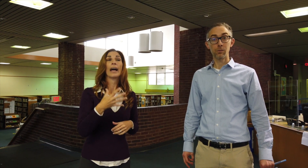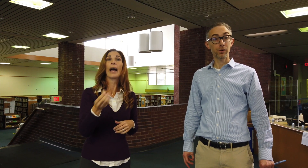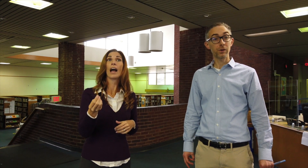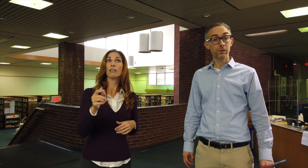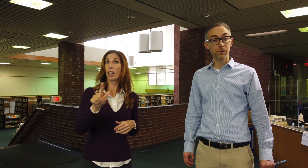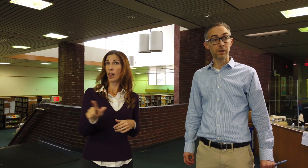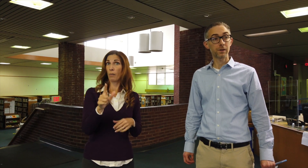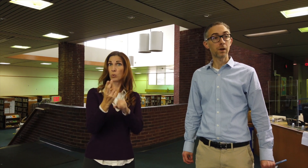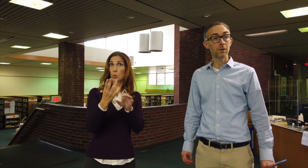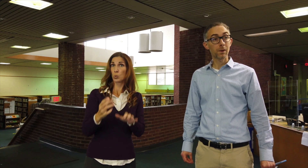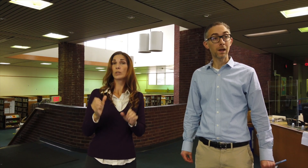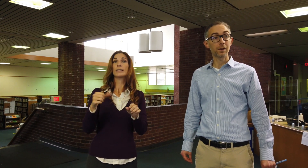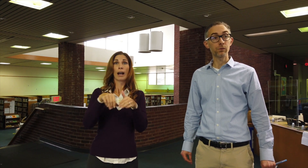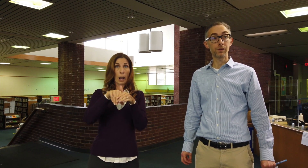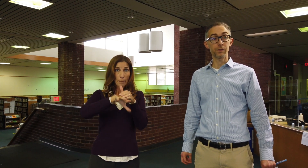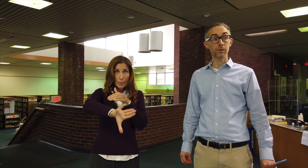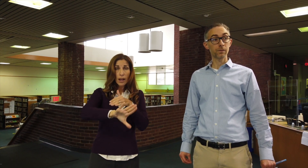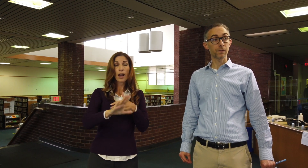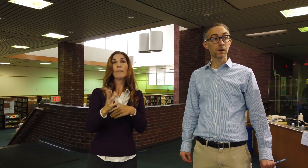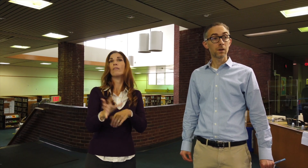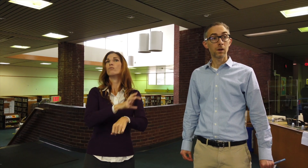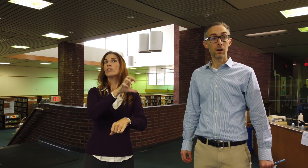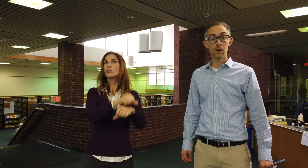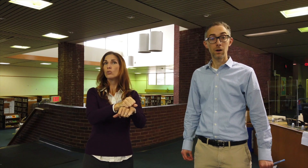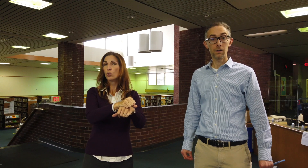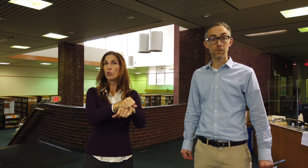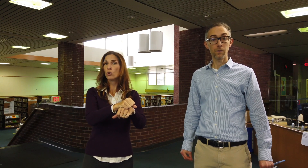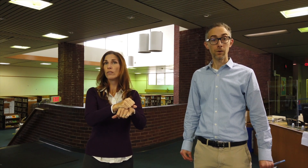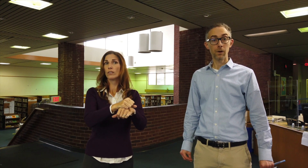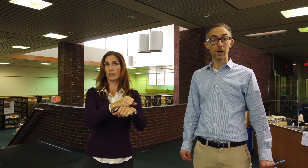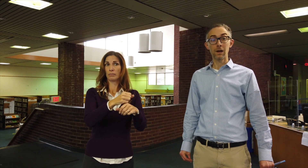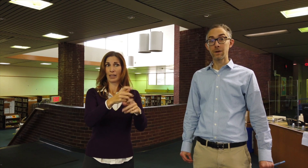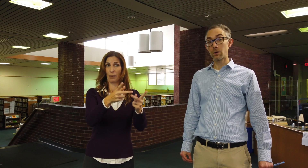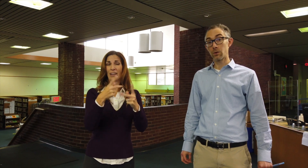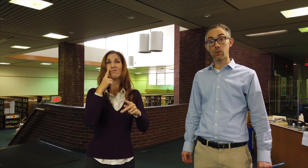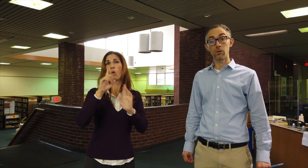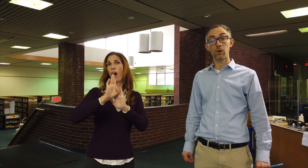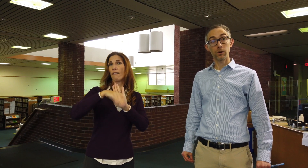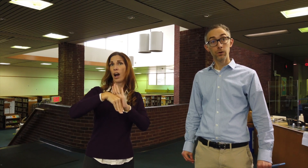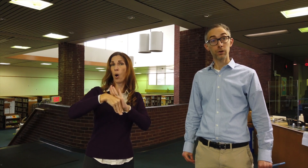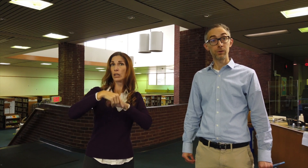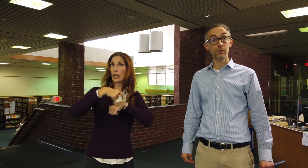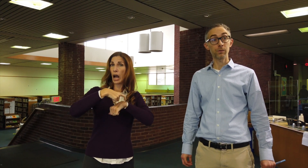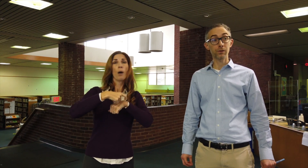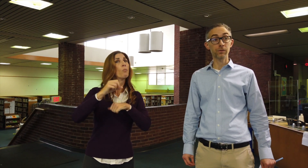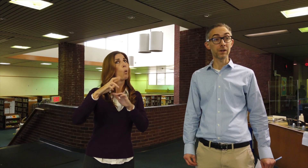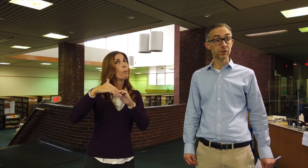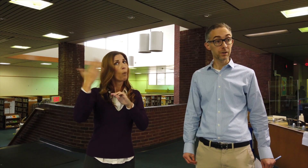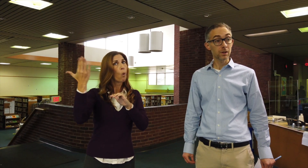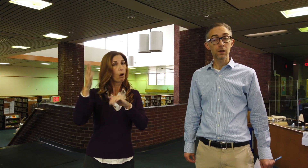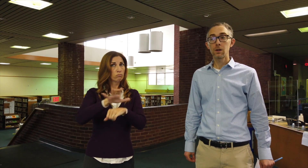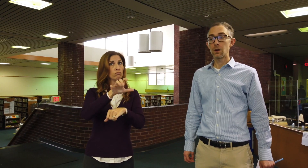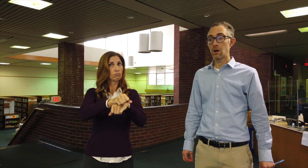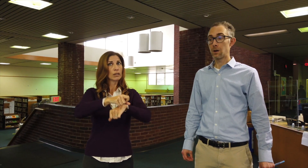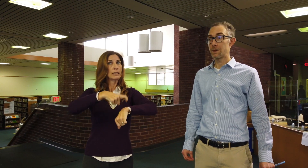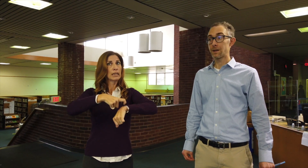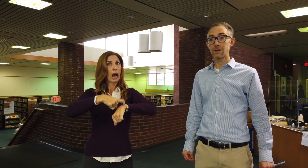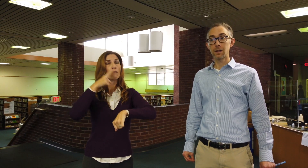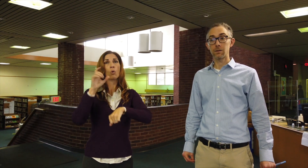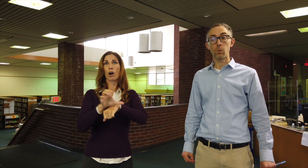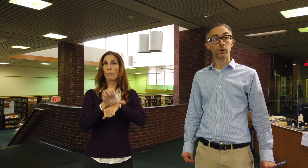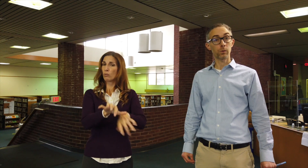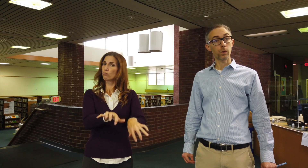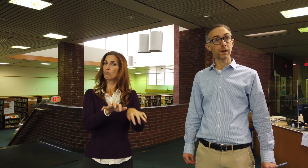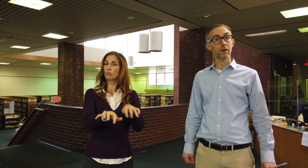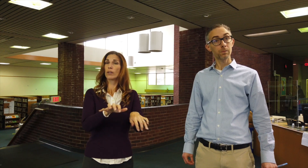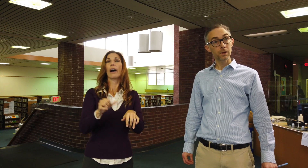and library users can come and reserve for a half hour or longer a computer reservation. They can